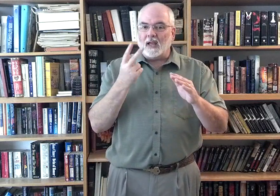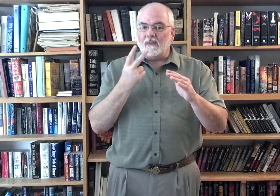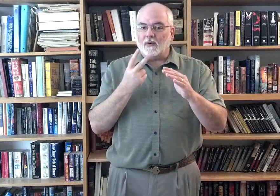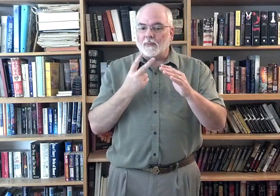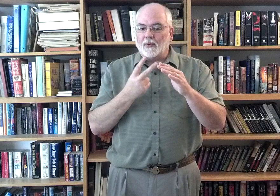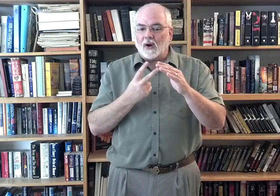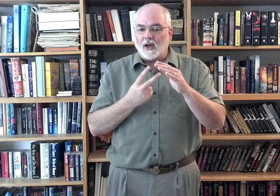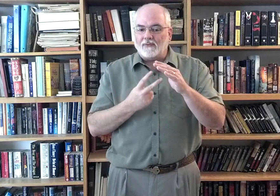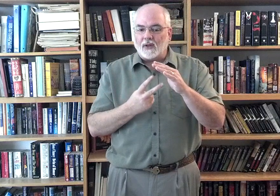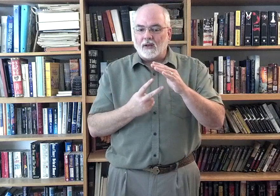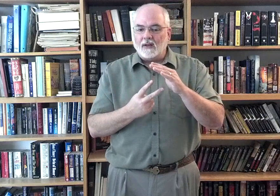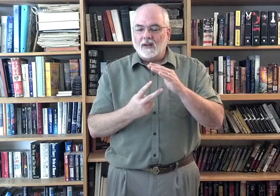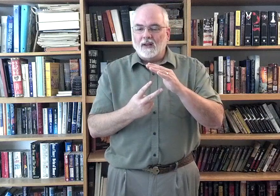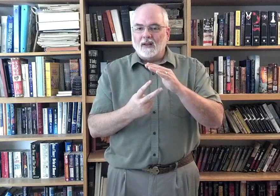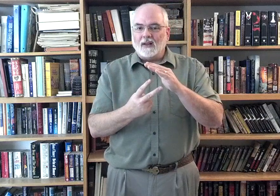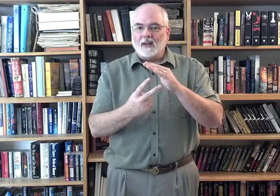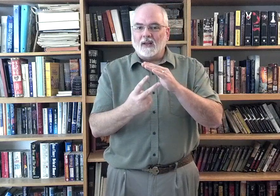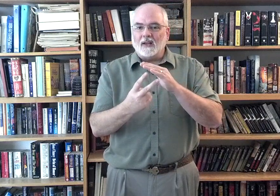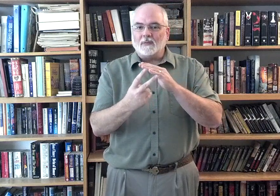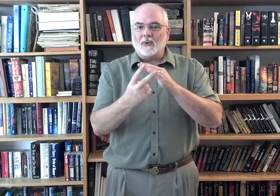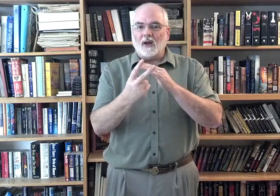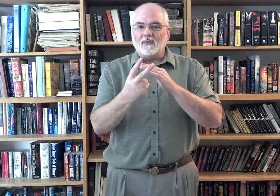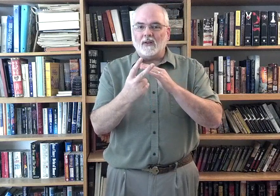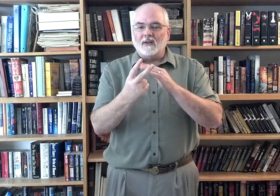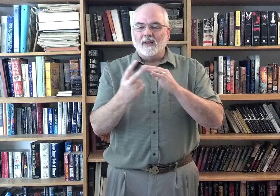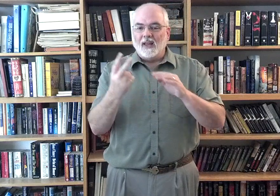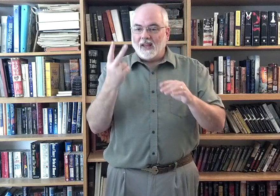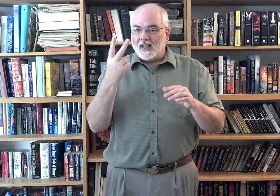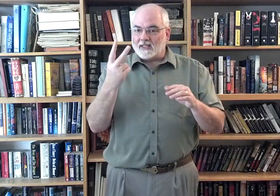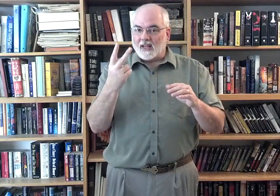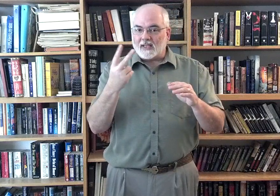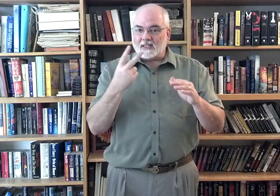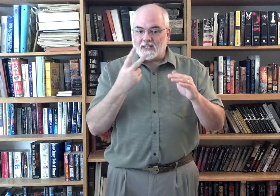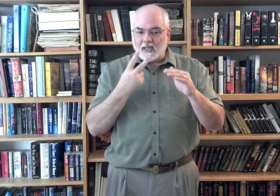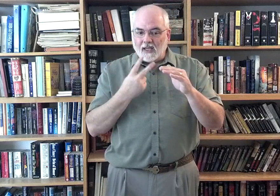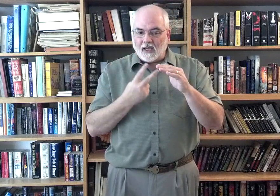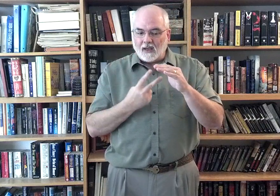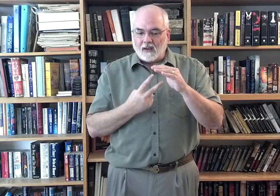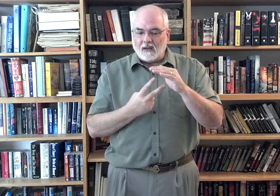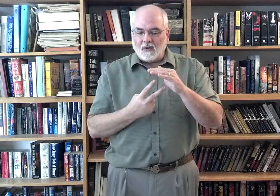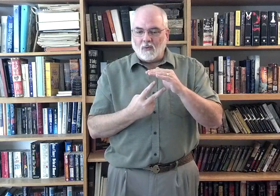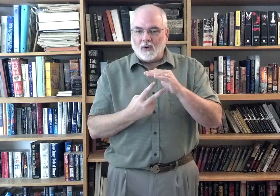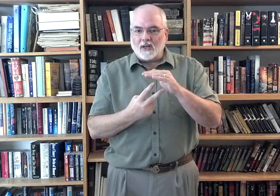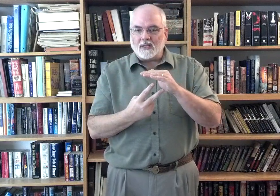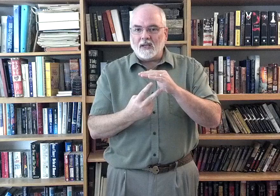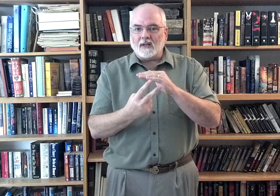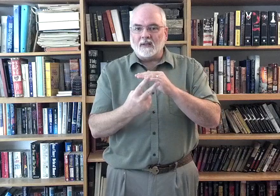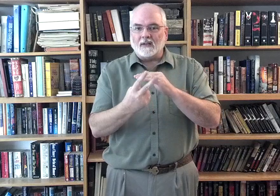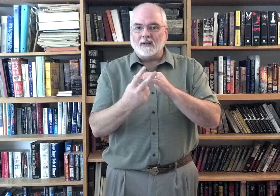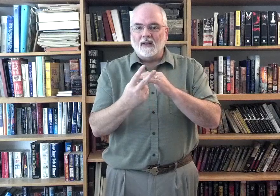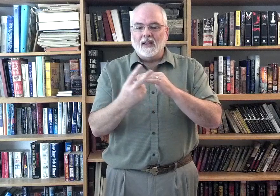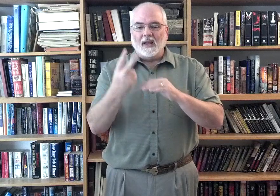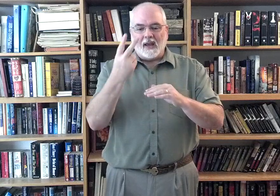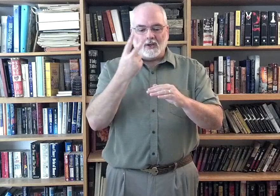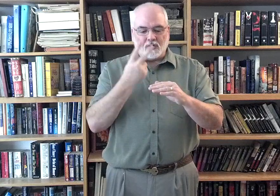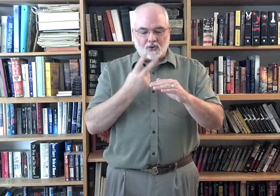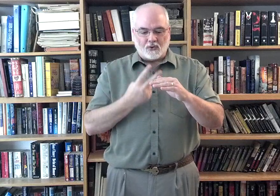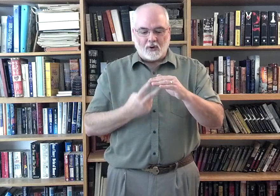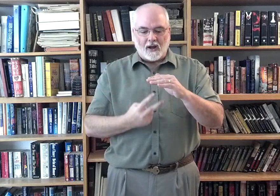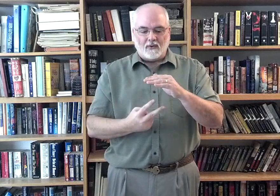for prophet is prophet. It's like seeing what is hidden, and it just travels